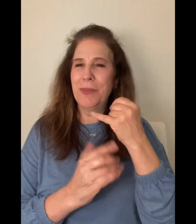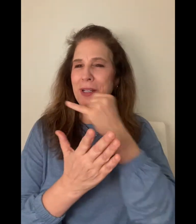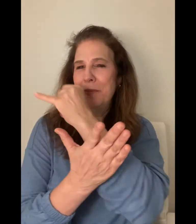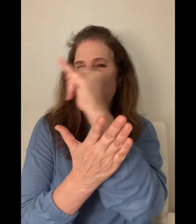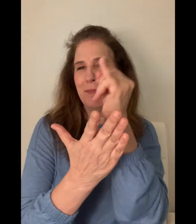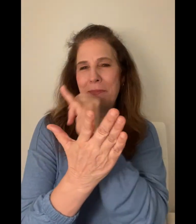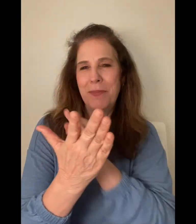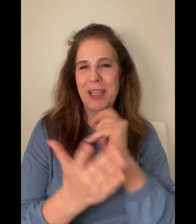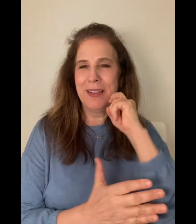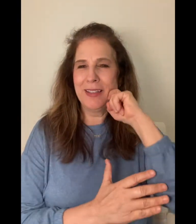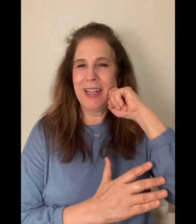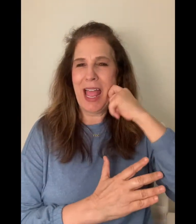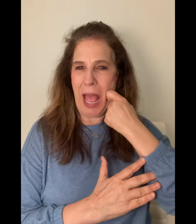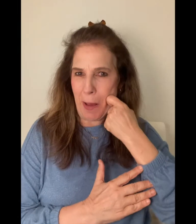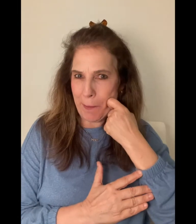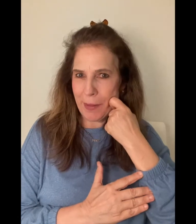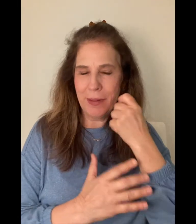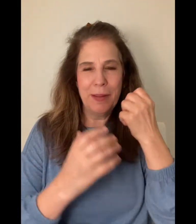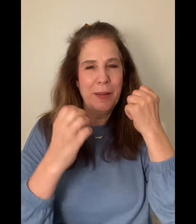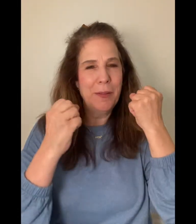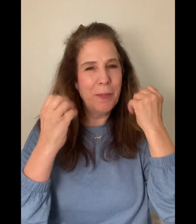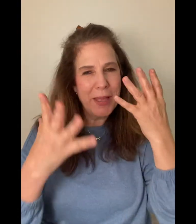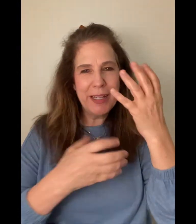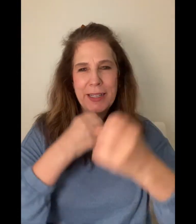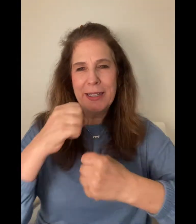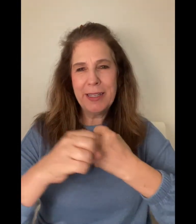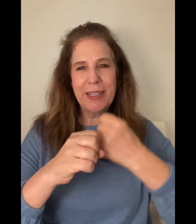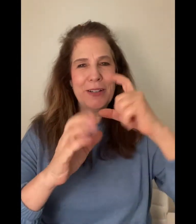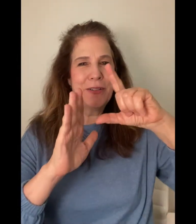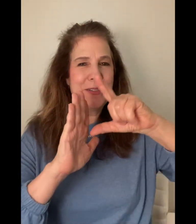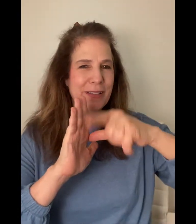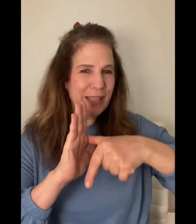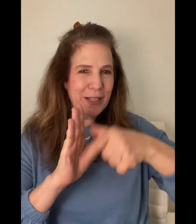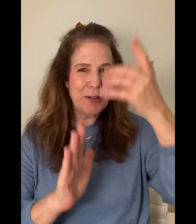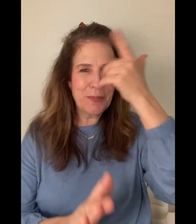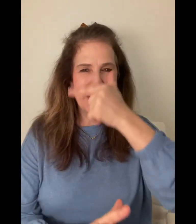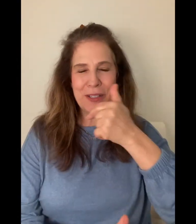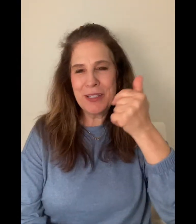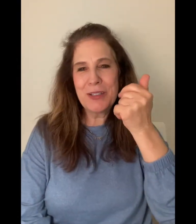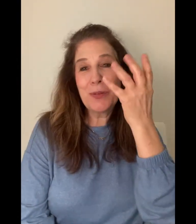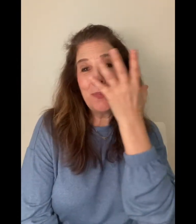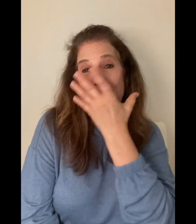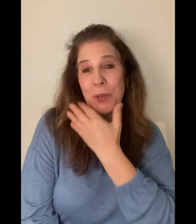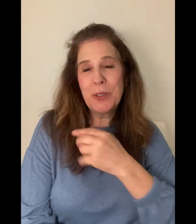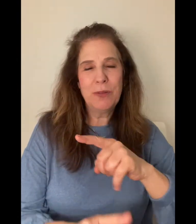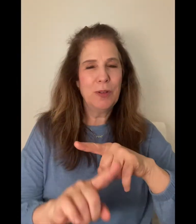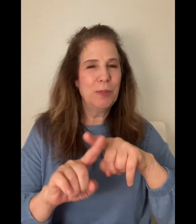but there's different opinions, but none of them is an apple, just to get that off the